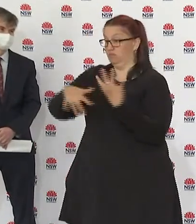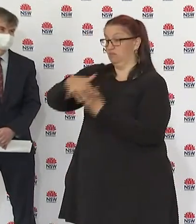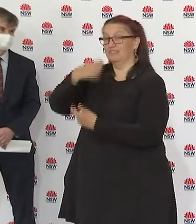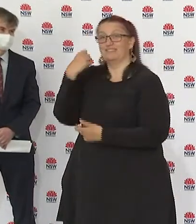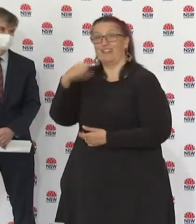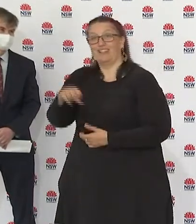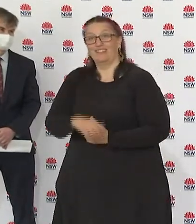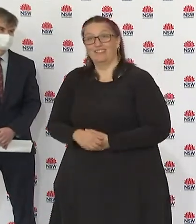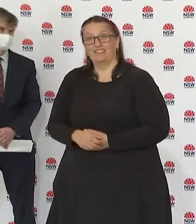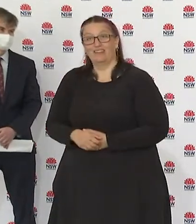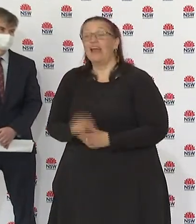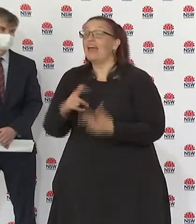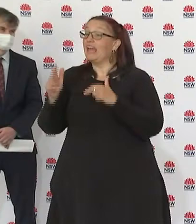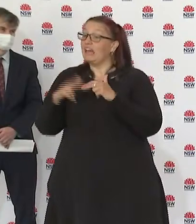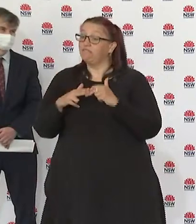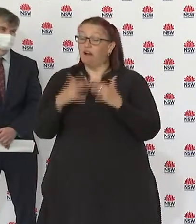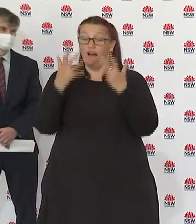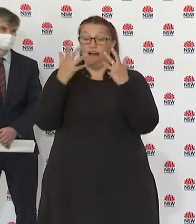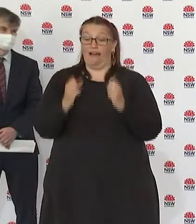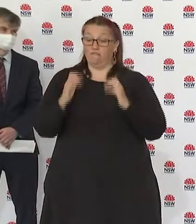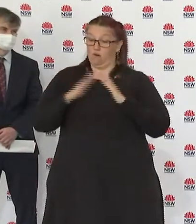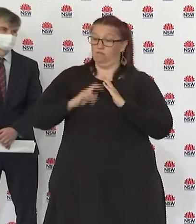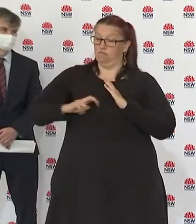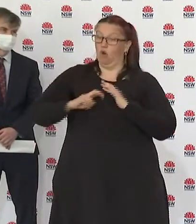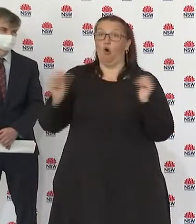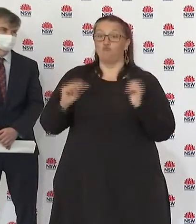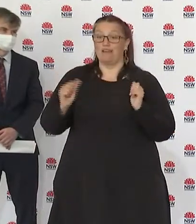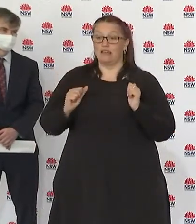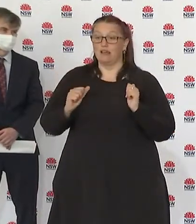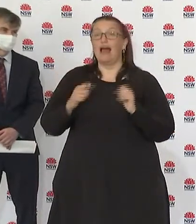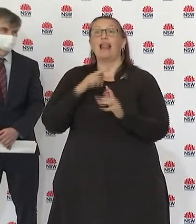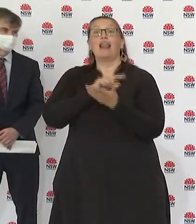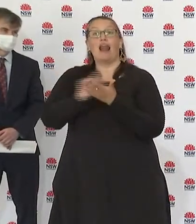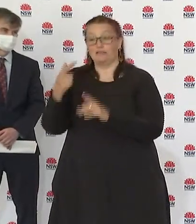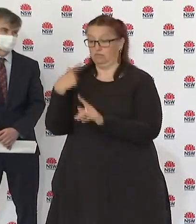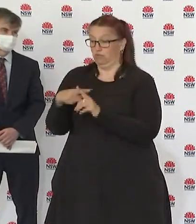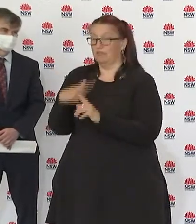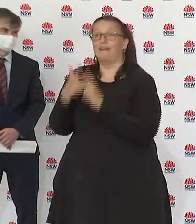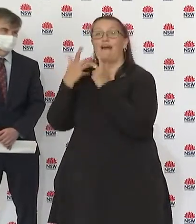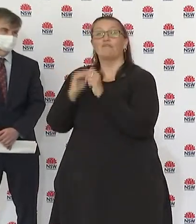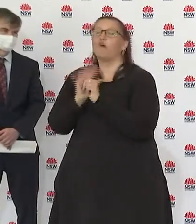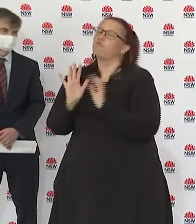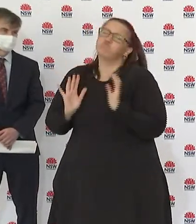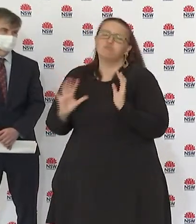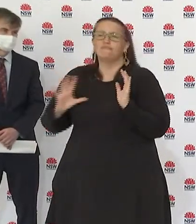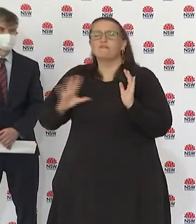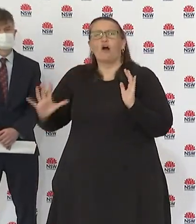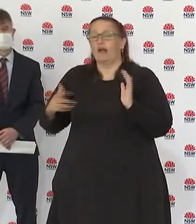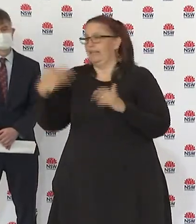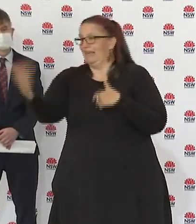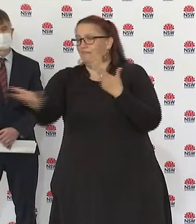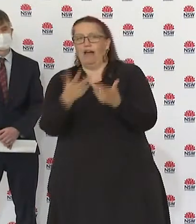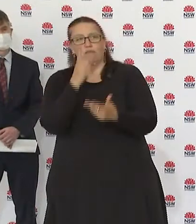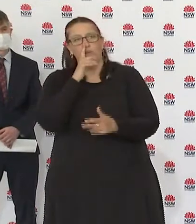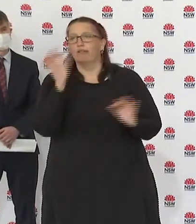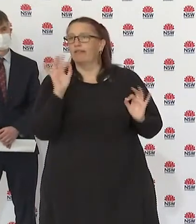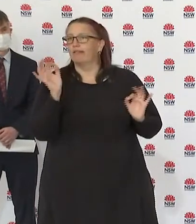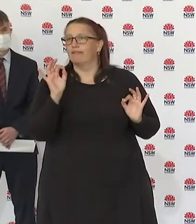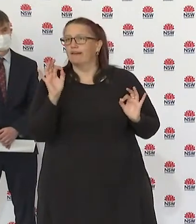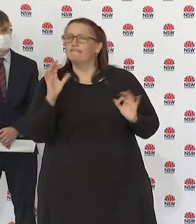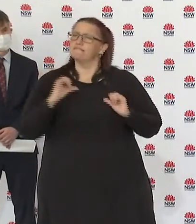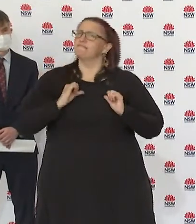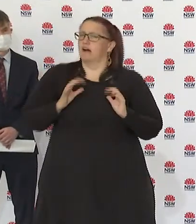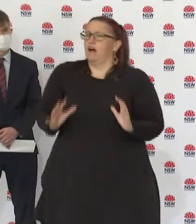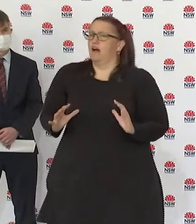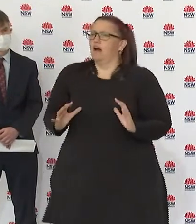they're not infecting other people, and we know that they're not creating chains of transmission which are undetected. So we've always said that it's really important for us to